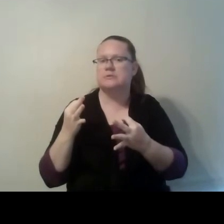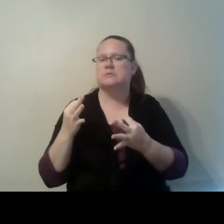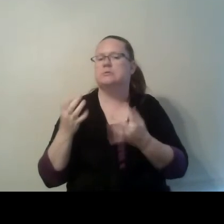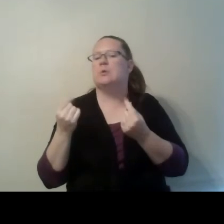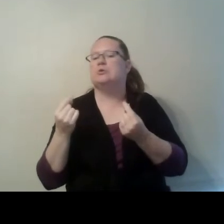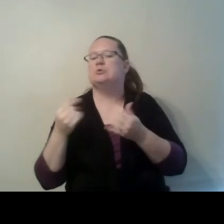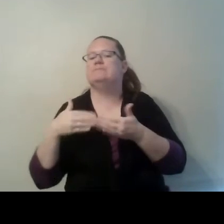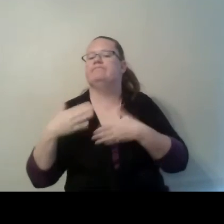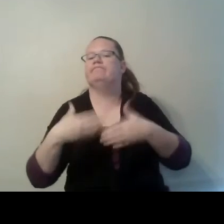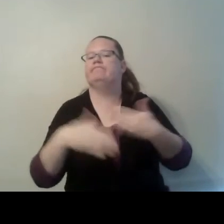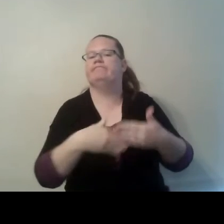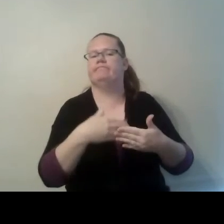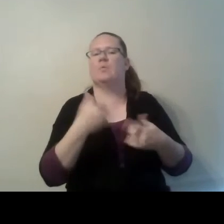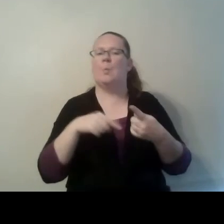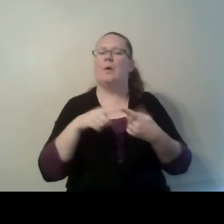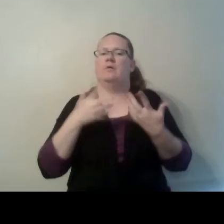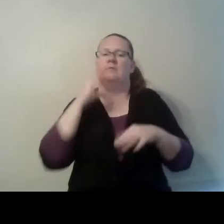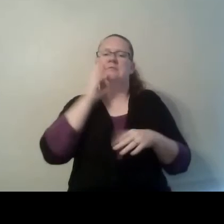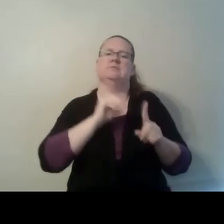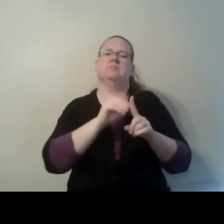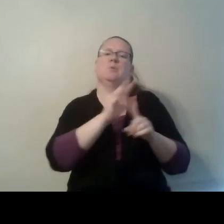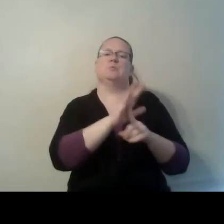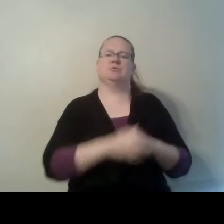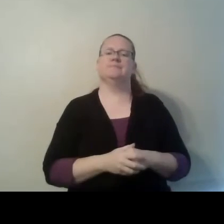be done with our people when they are exposed.